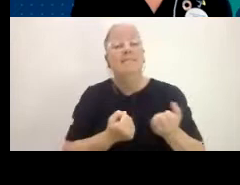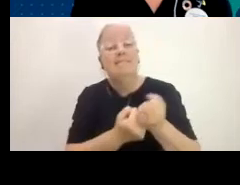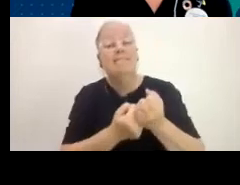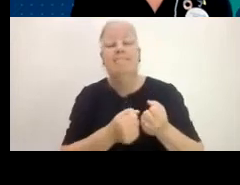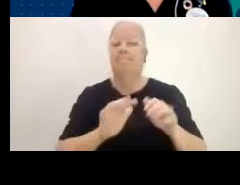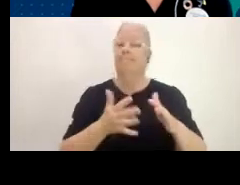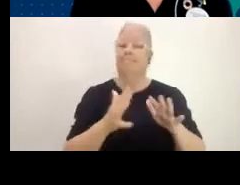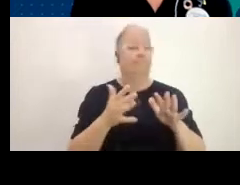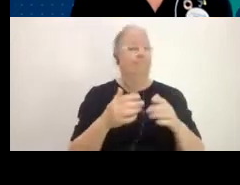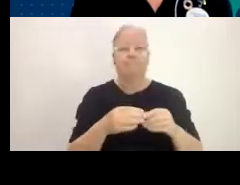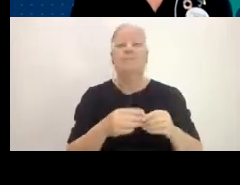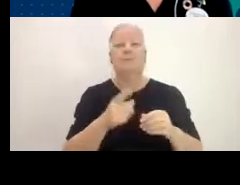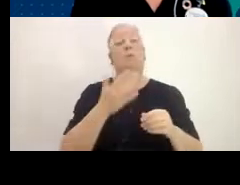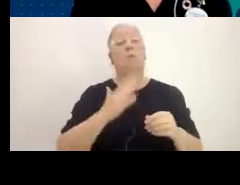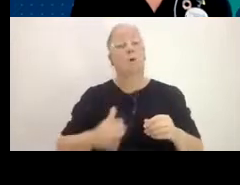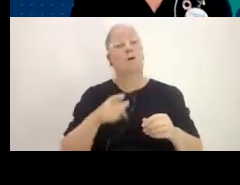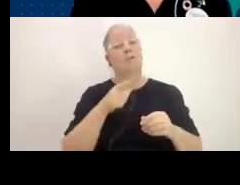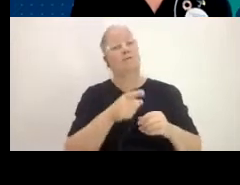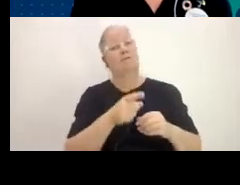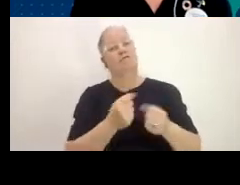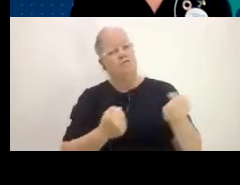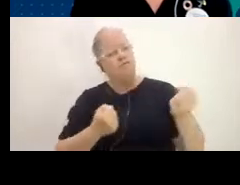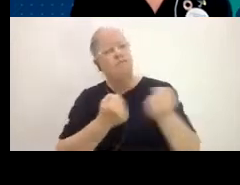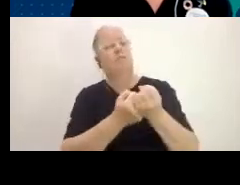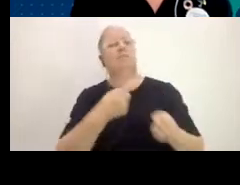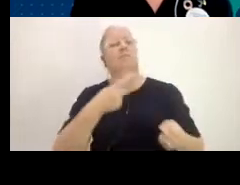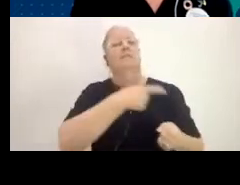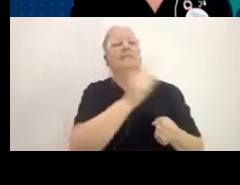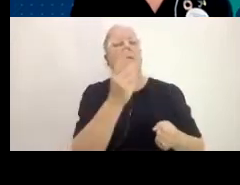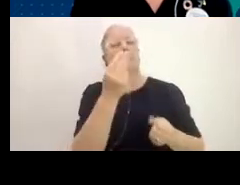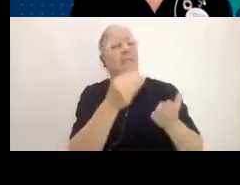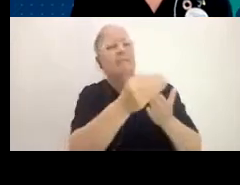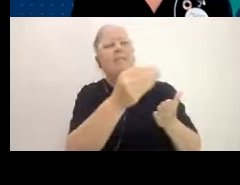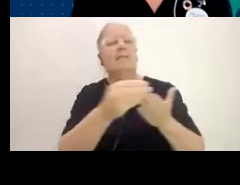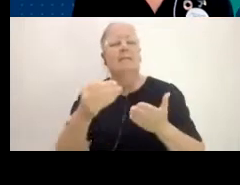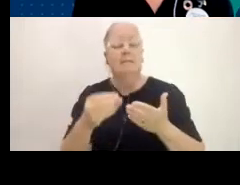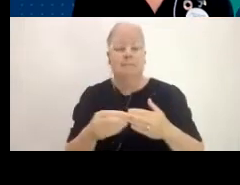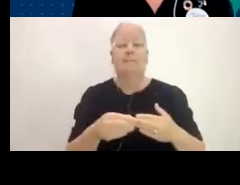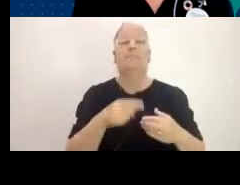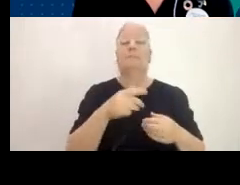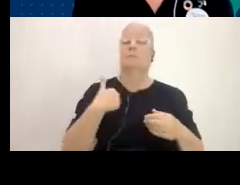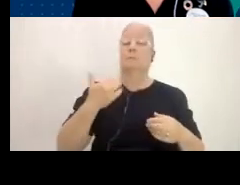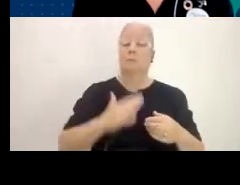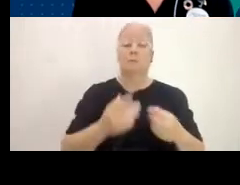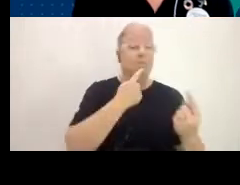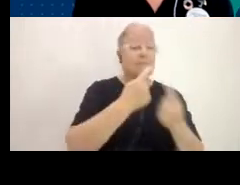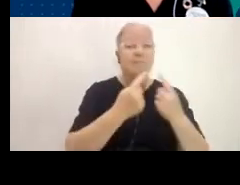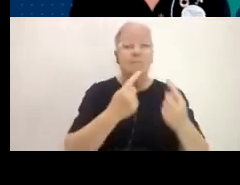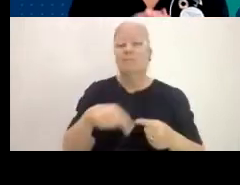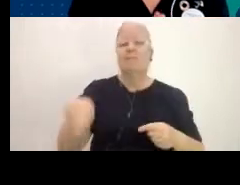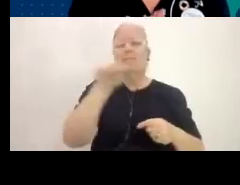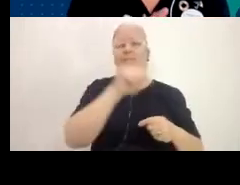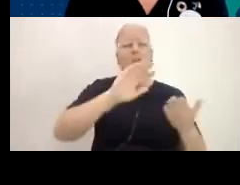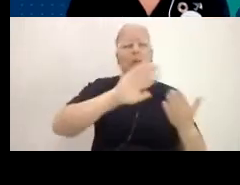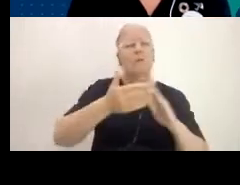complete universal coverage to its people. The redesign must include dialogue with marginalized communities rather